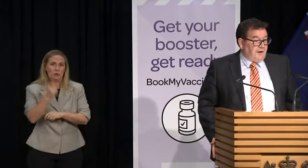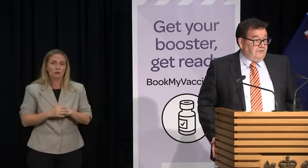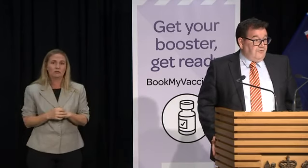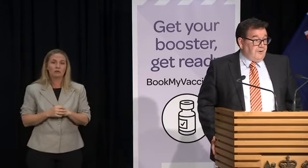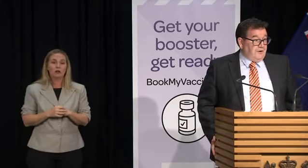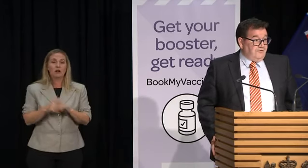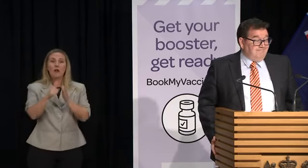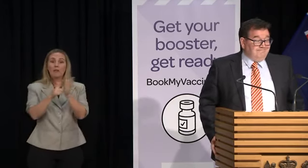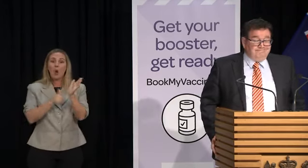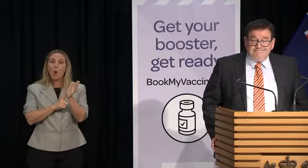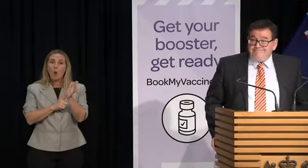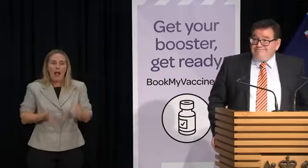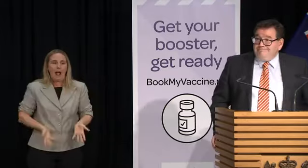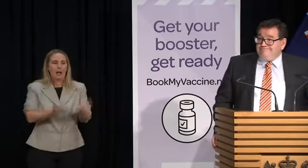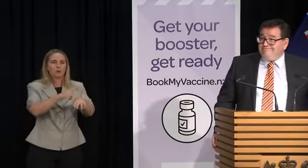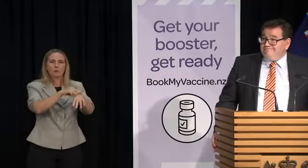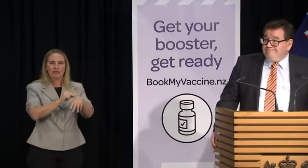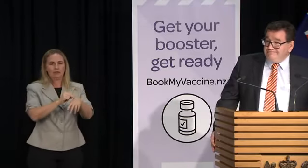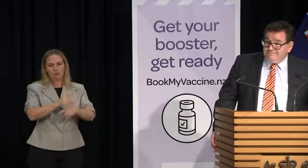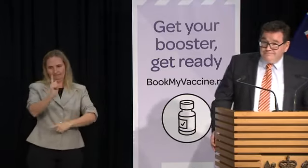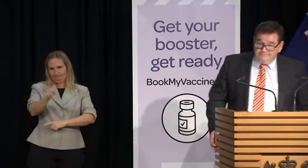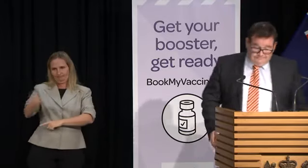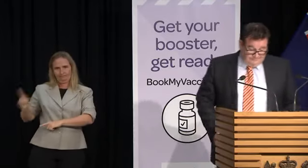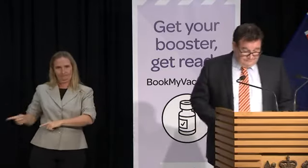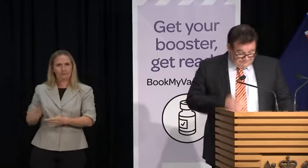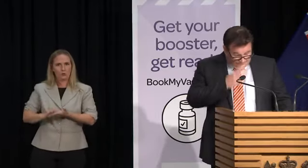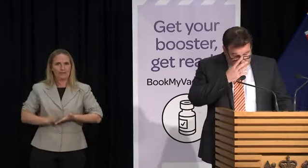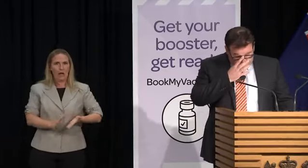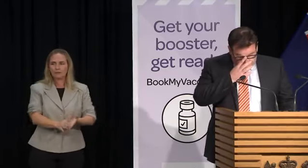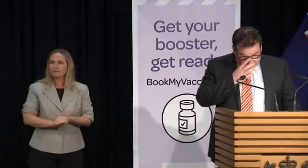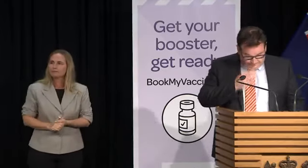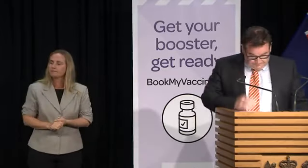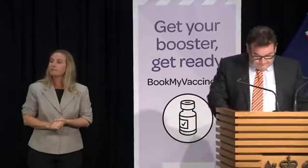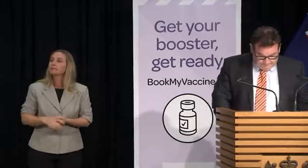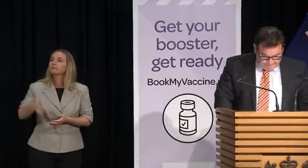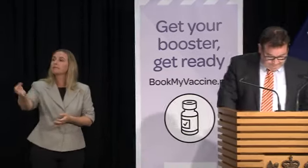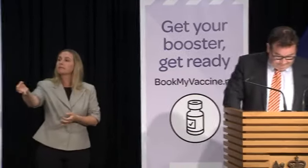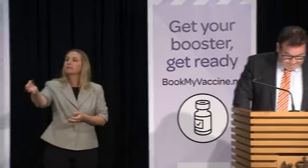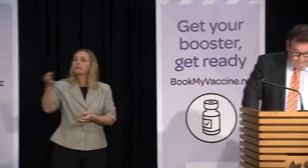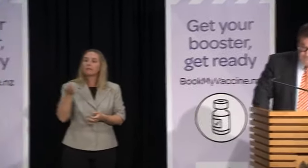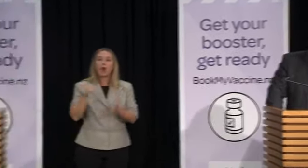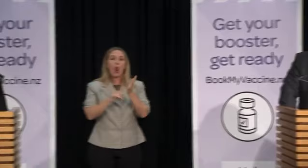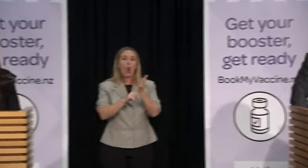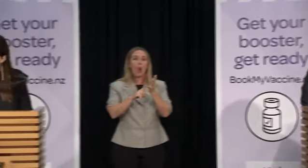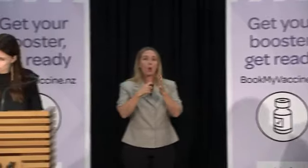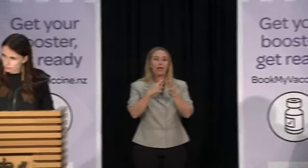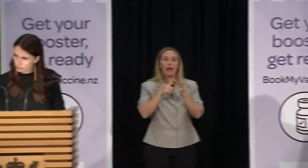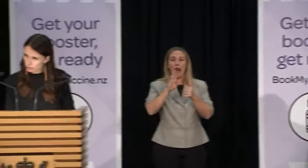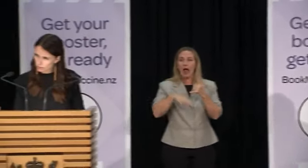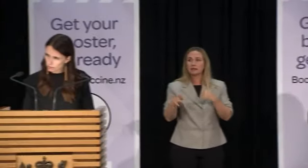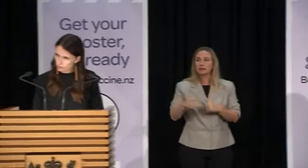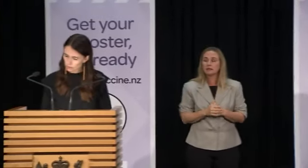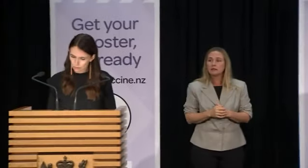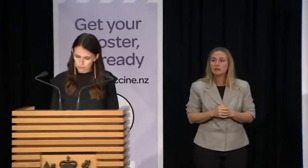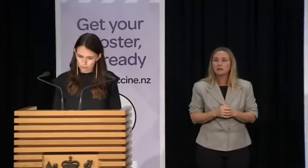remains in the hands of the police. OK, I'm going to come to John and now I'm going to finish up with Luke. The protest occupation campsite area has some very